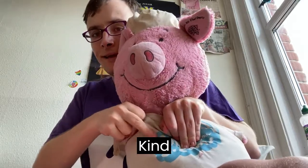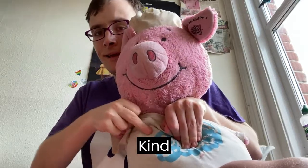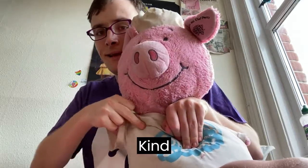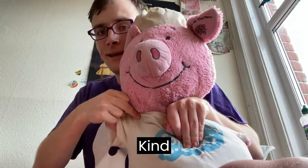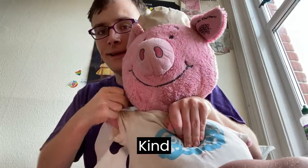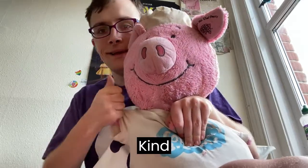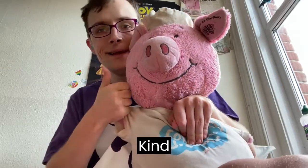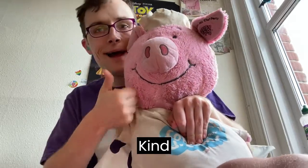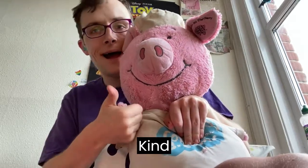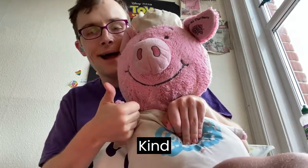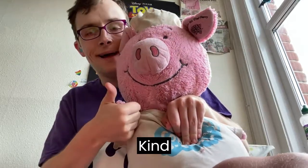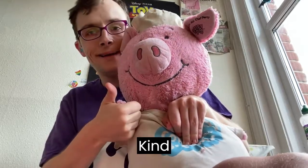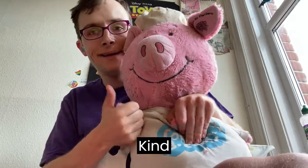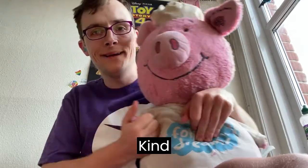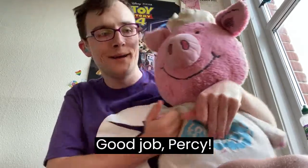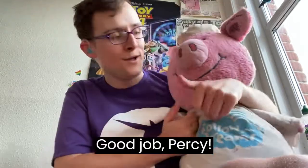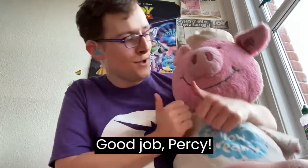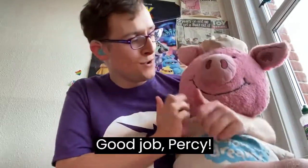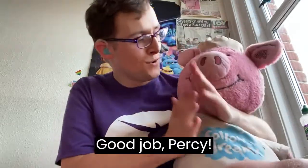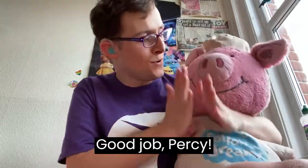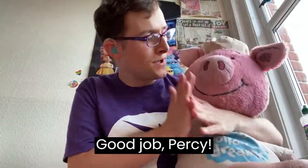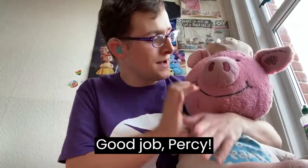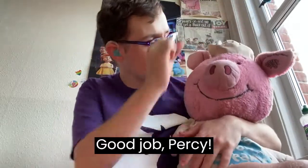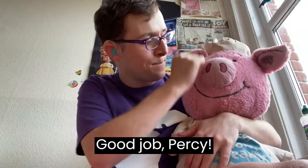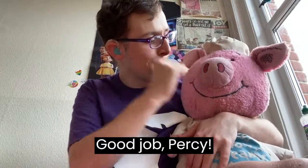Hi. Good guy, buddy.